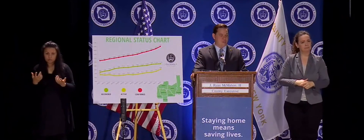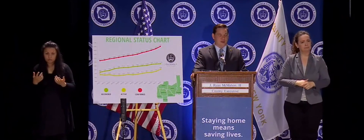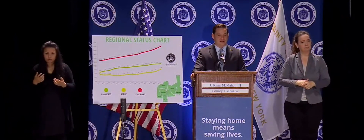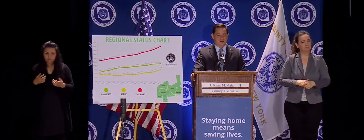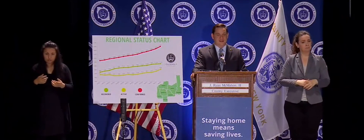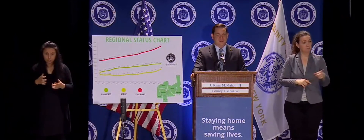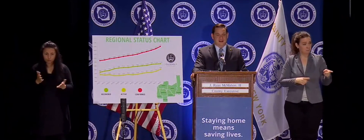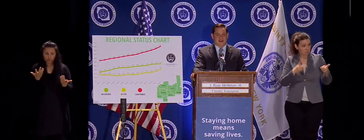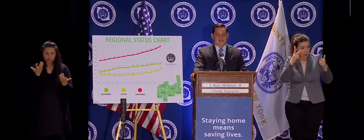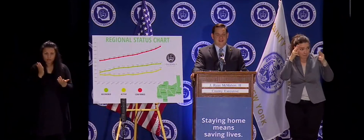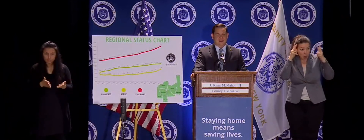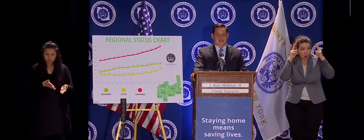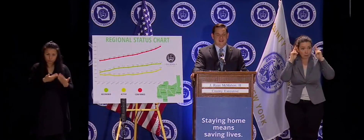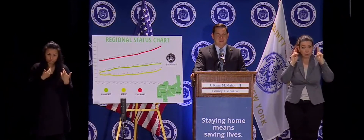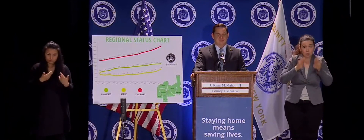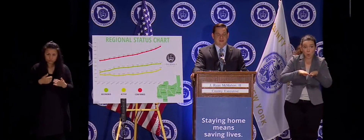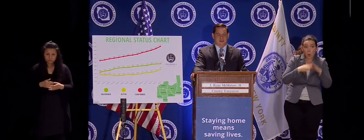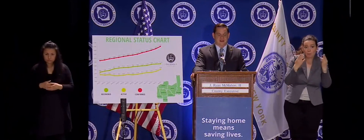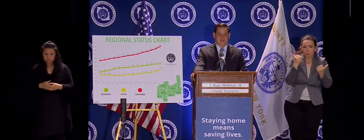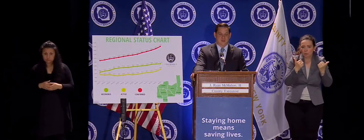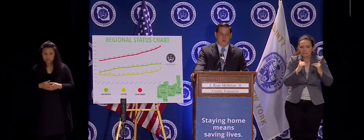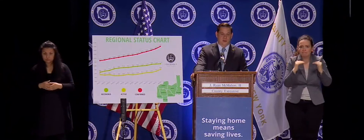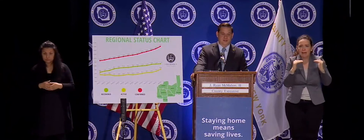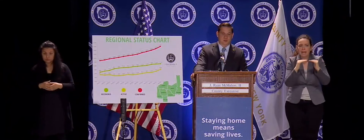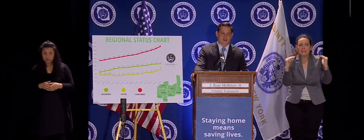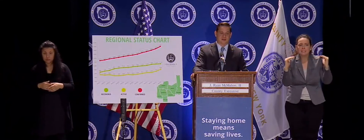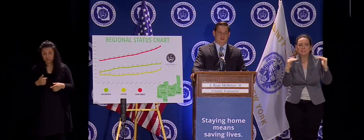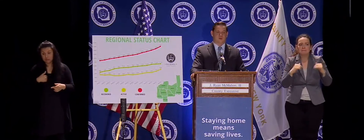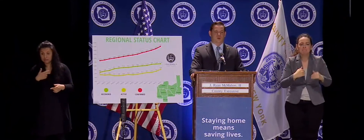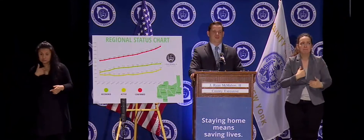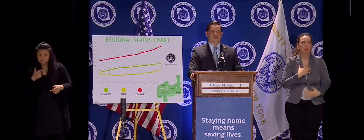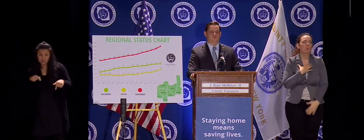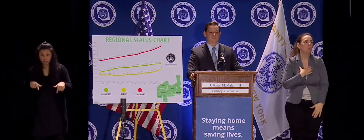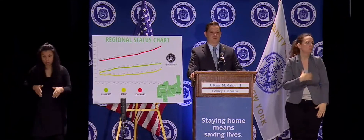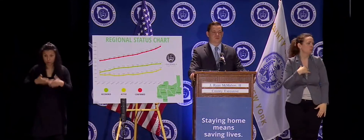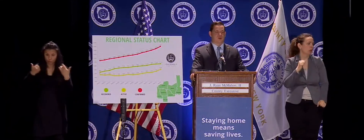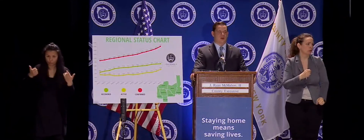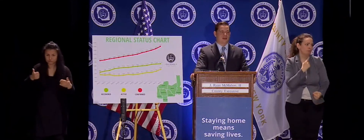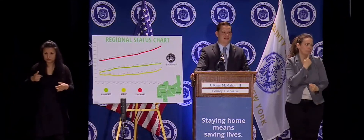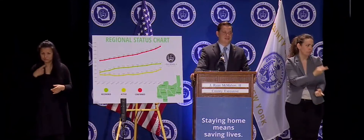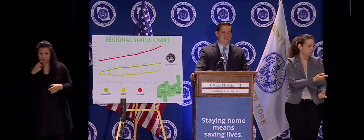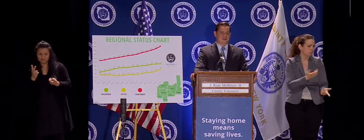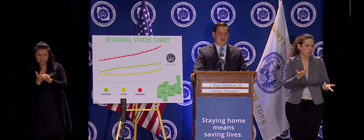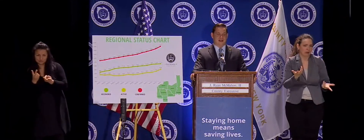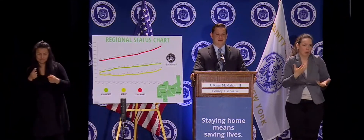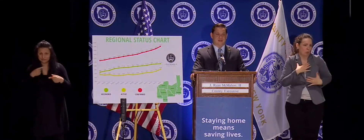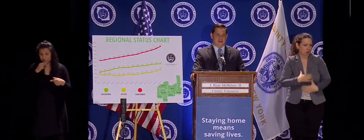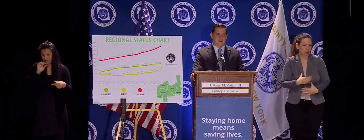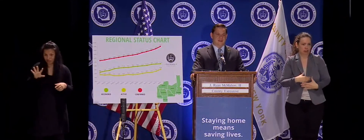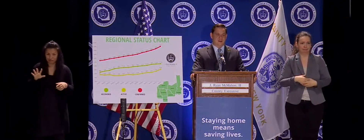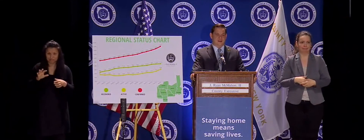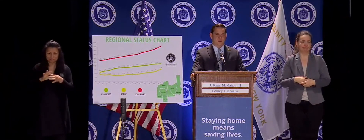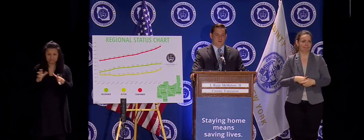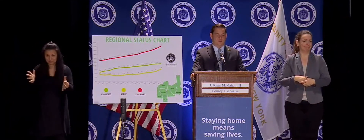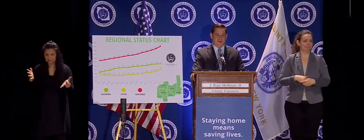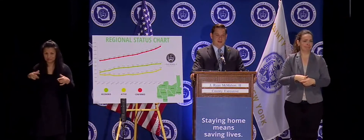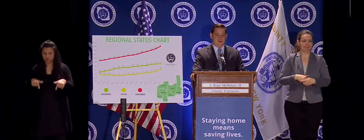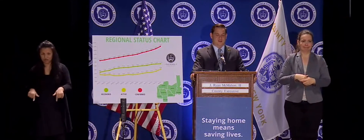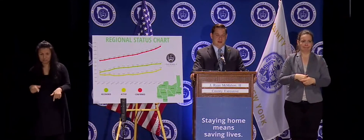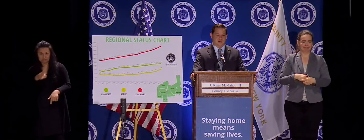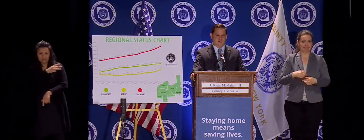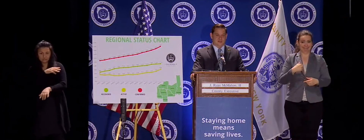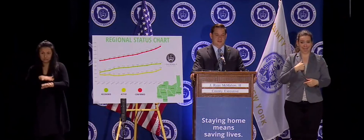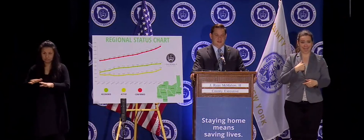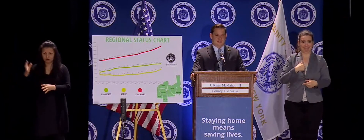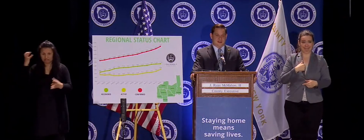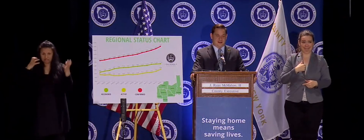for that, but I'm getting in a lot of trouble when I speculate on this question. So I have an angry group of hair